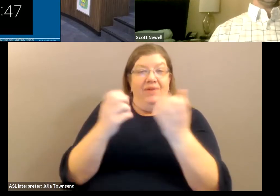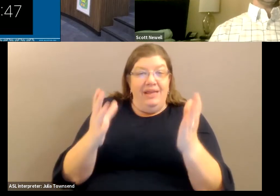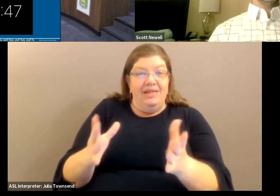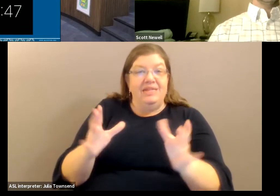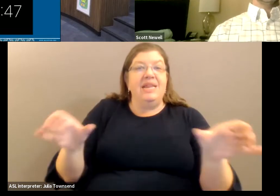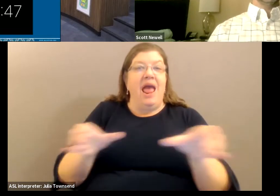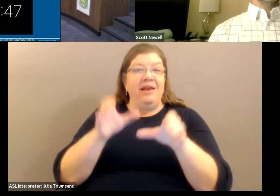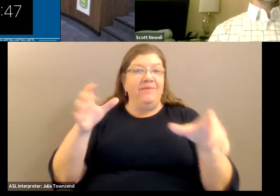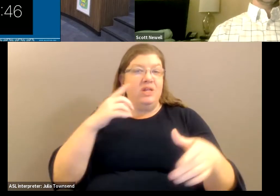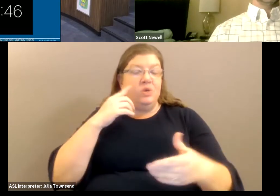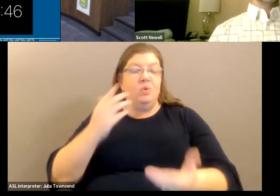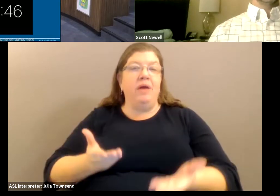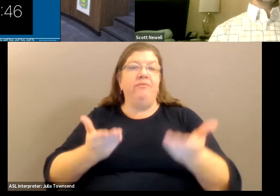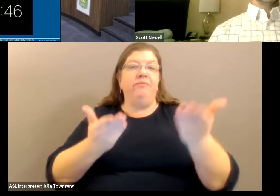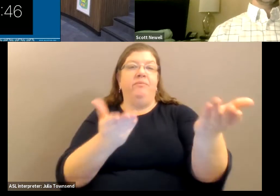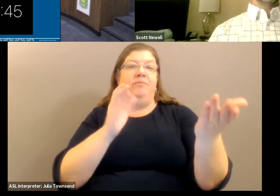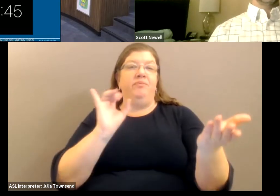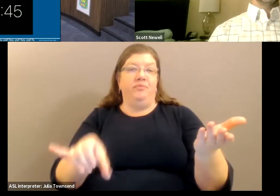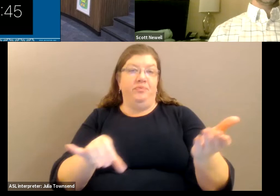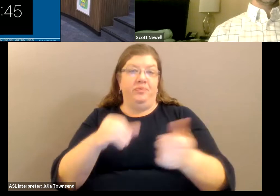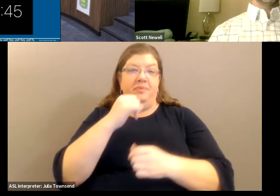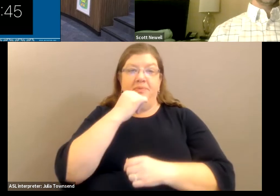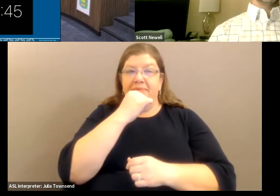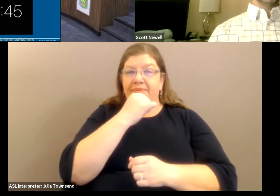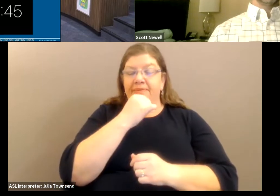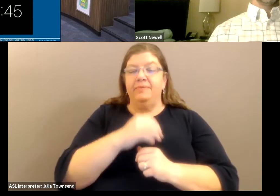who have put this forward.